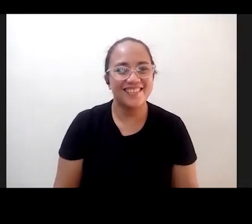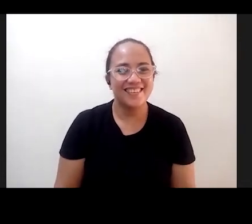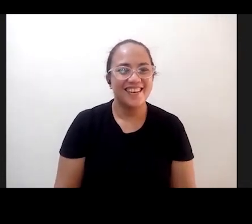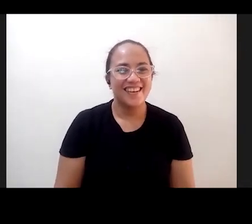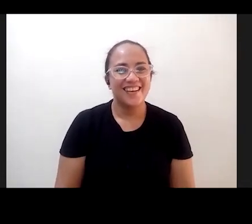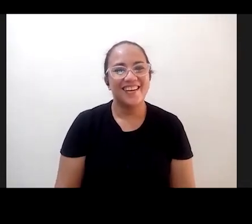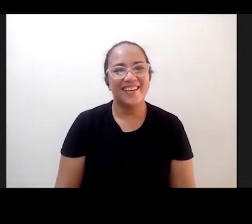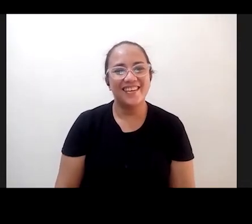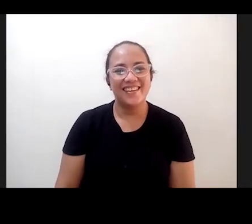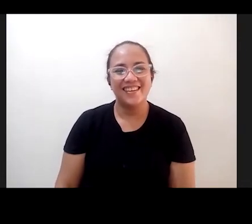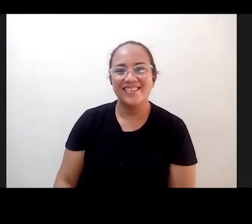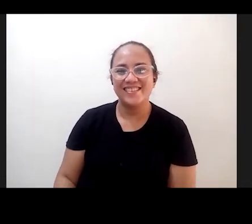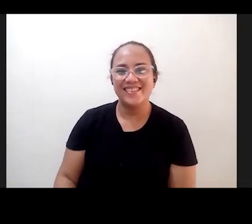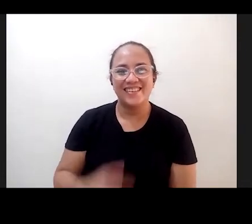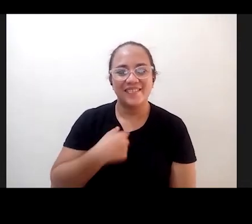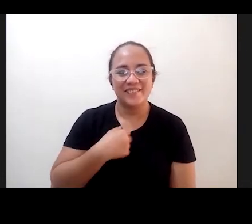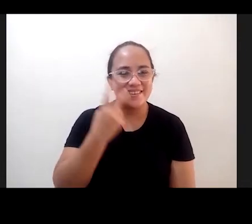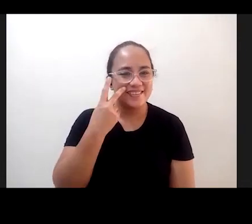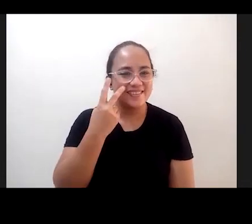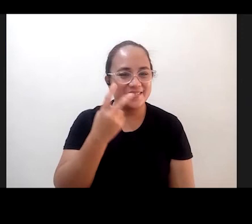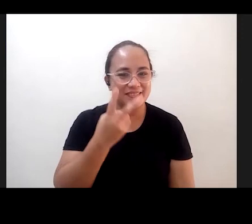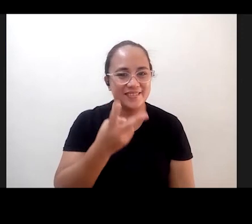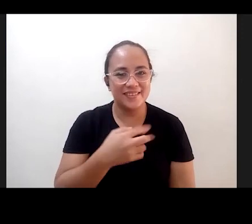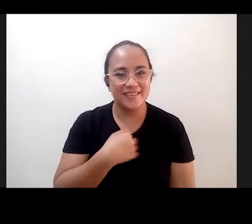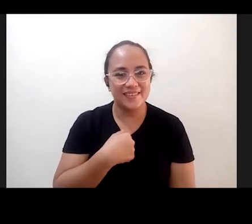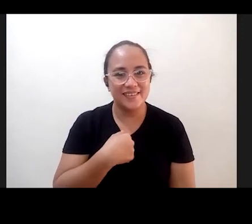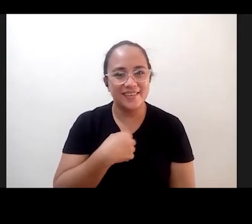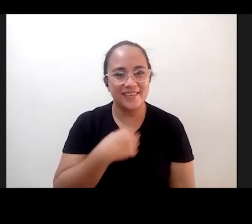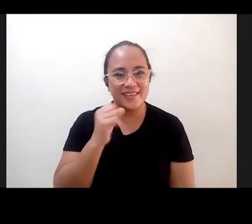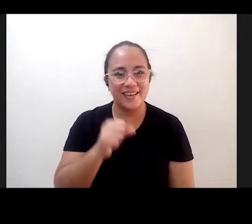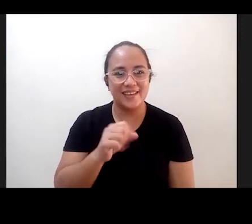Okay, let me see if I can do this again.